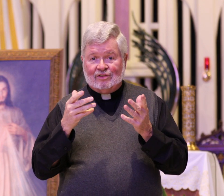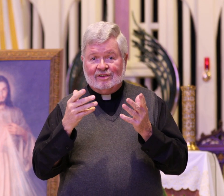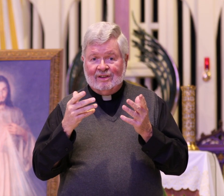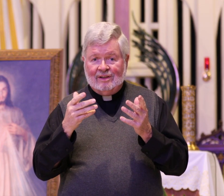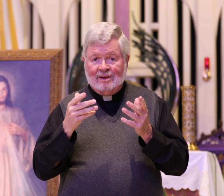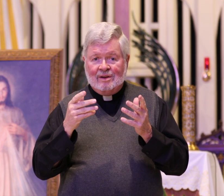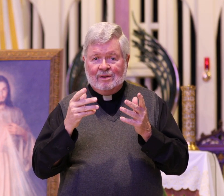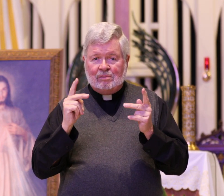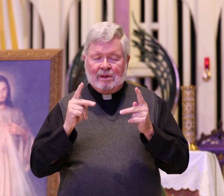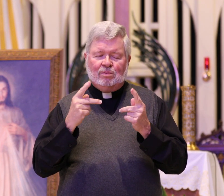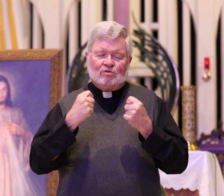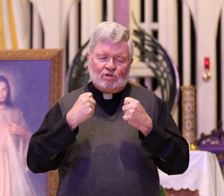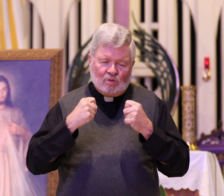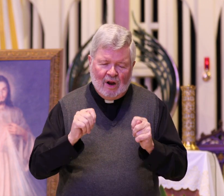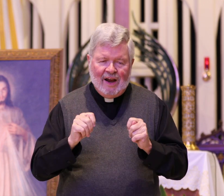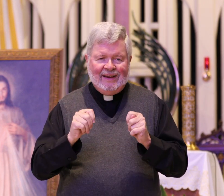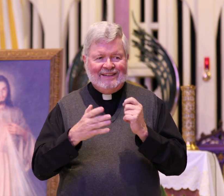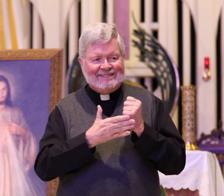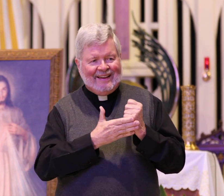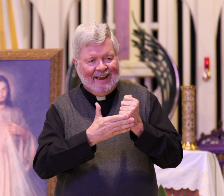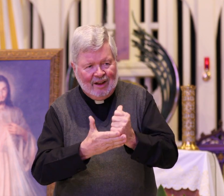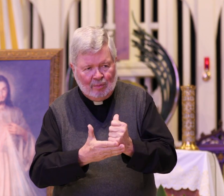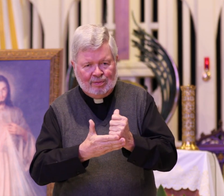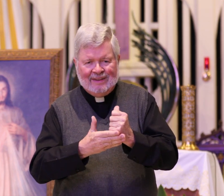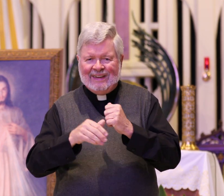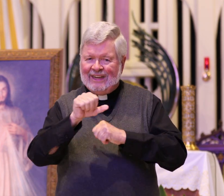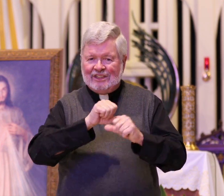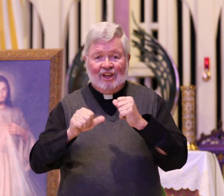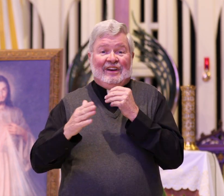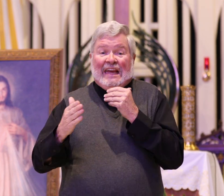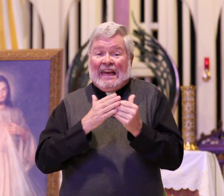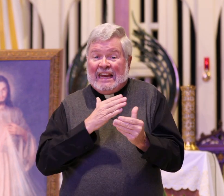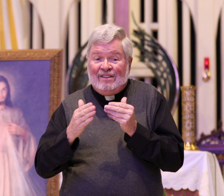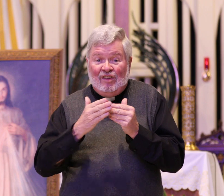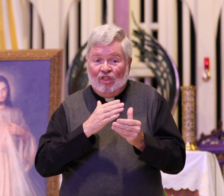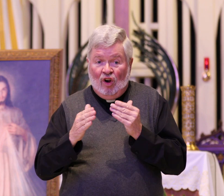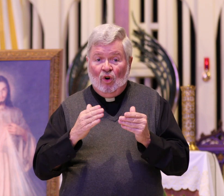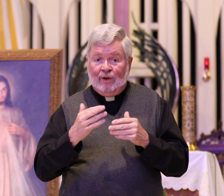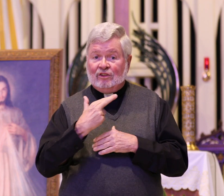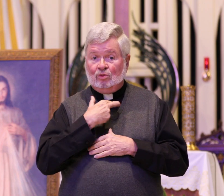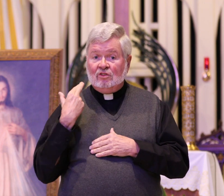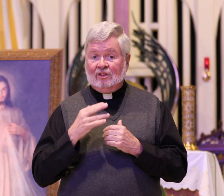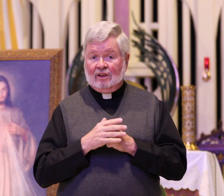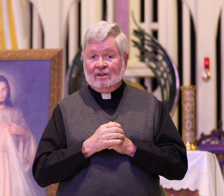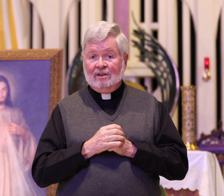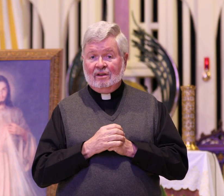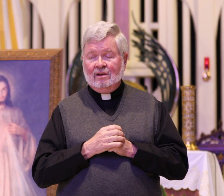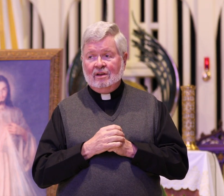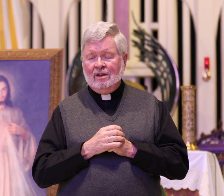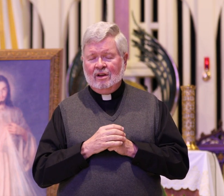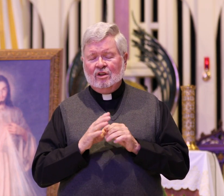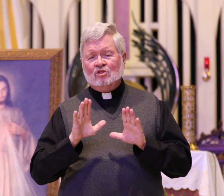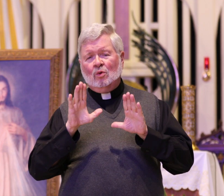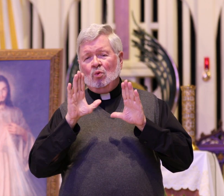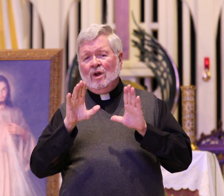drivers, people trying to help each other, even though it's risky. It's a